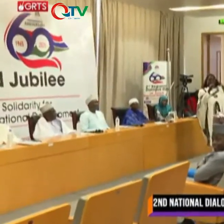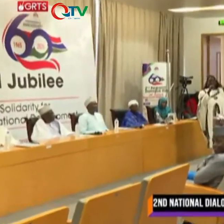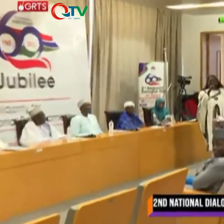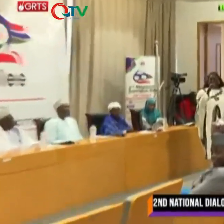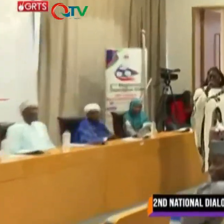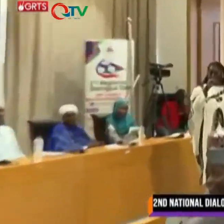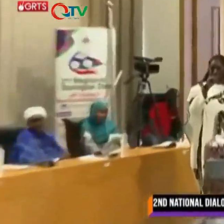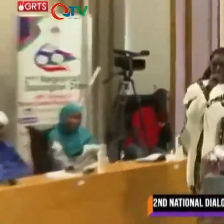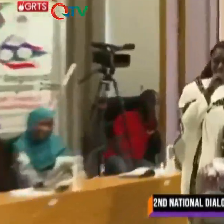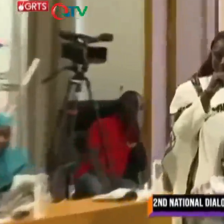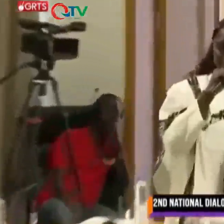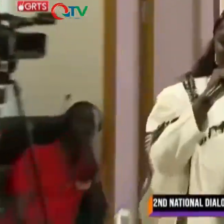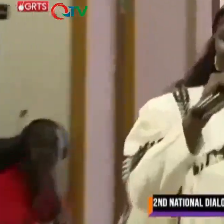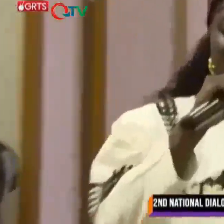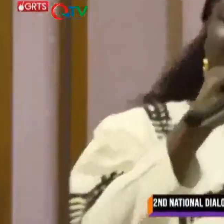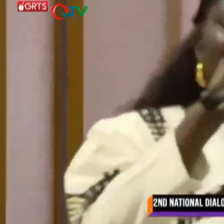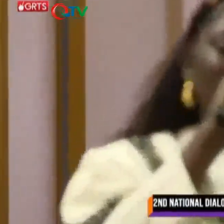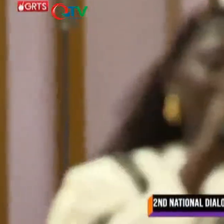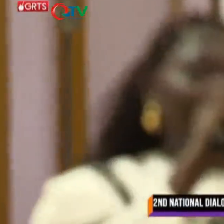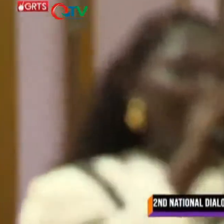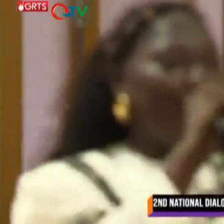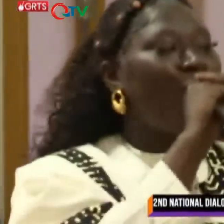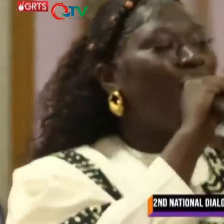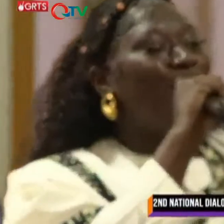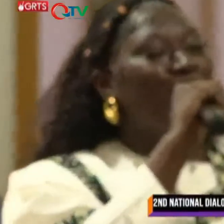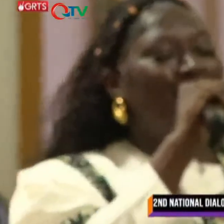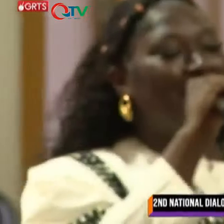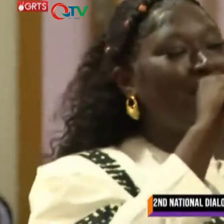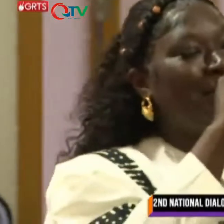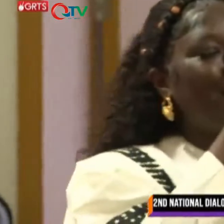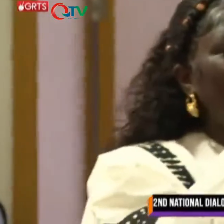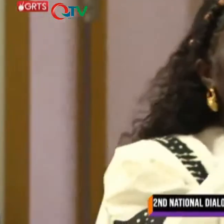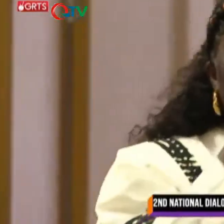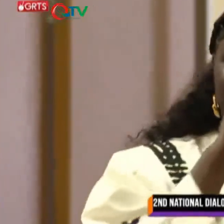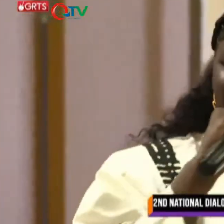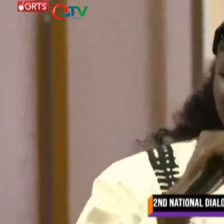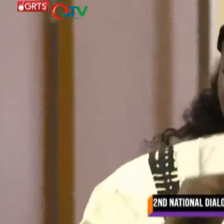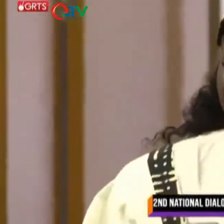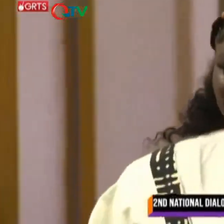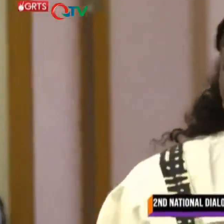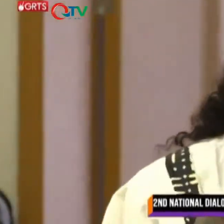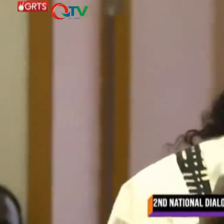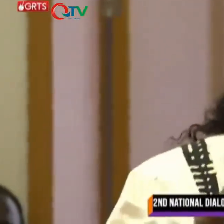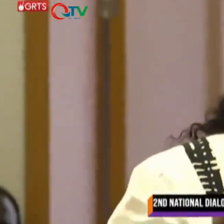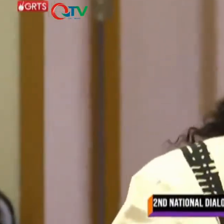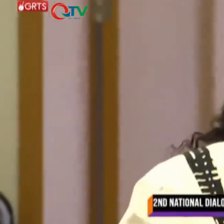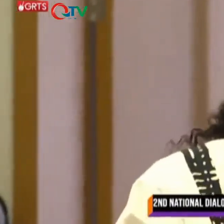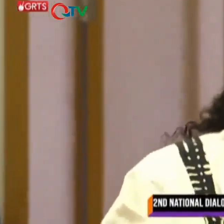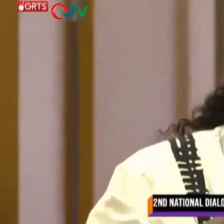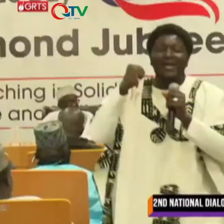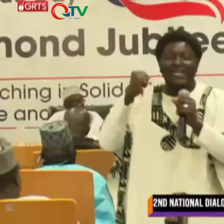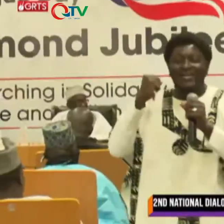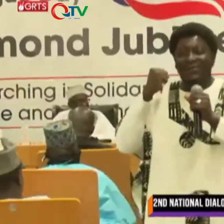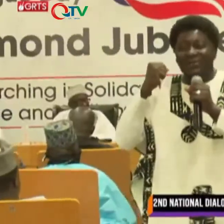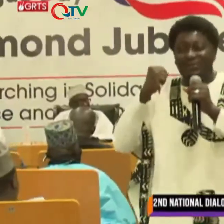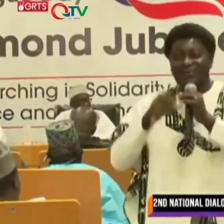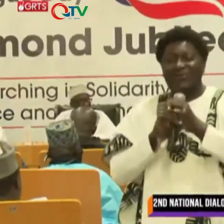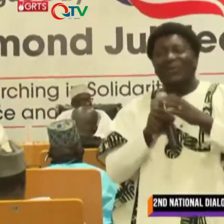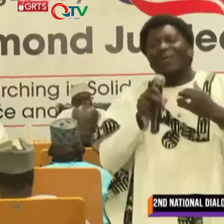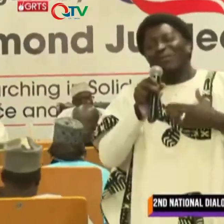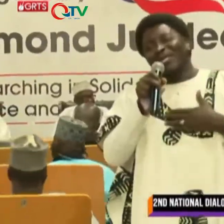Mandingo, Yasana Mandingo, Mandingo, Yasana Mandingo, Afunya Mandingo, Yasana